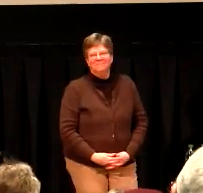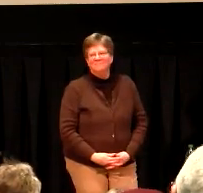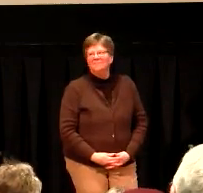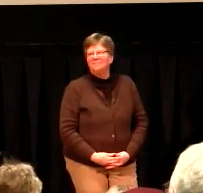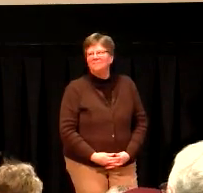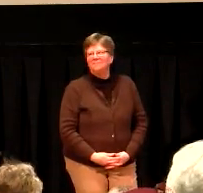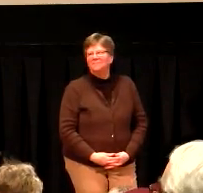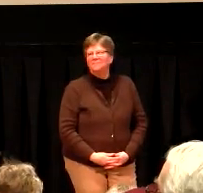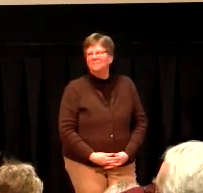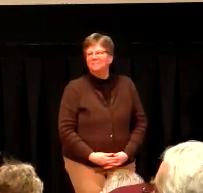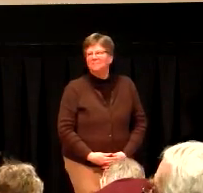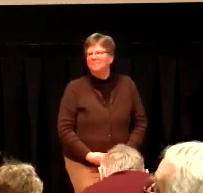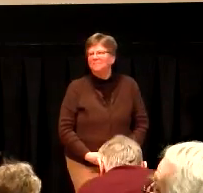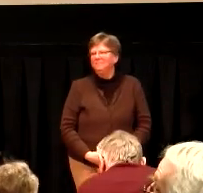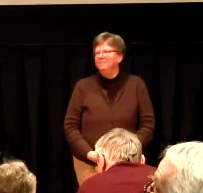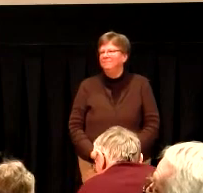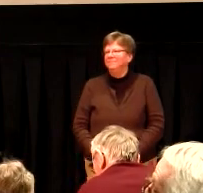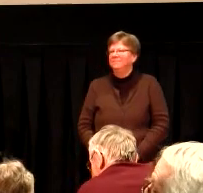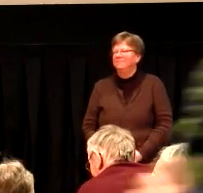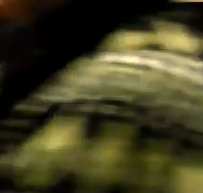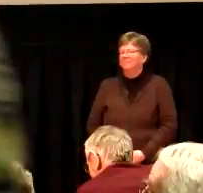Any other questions? Oh.